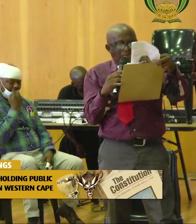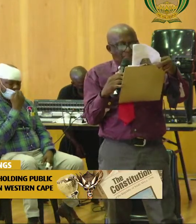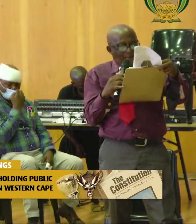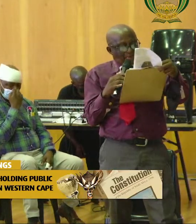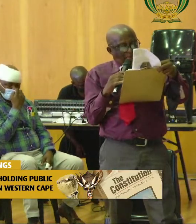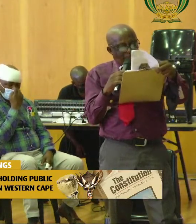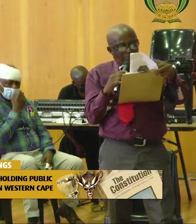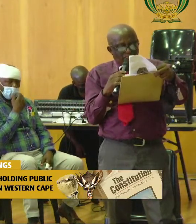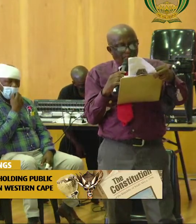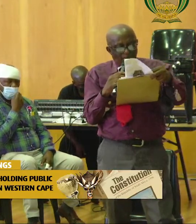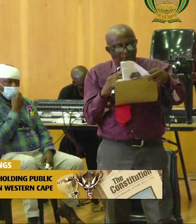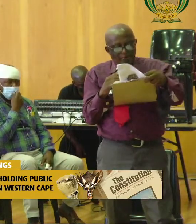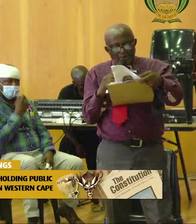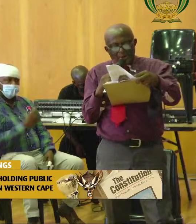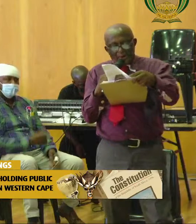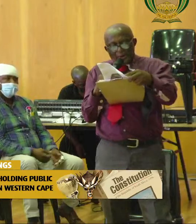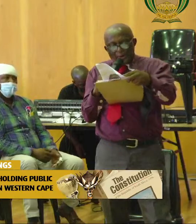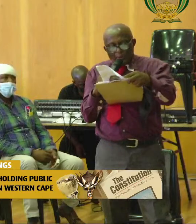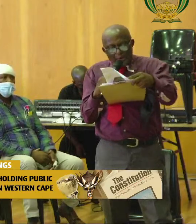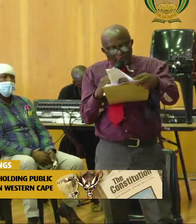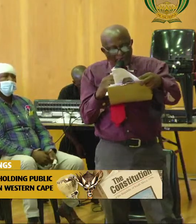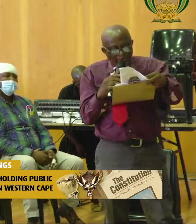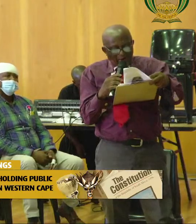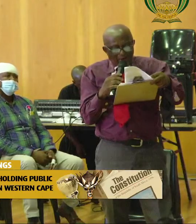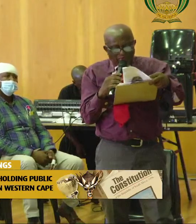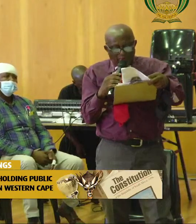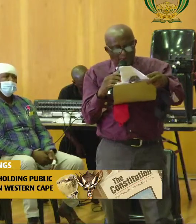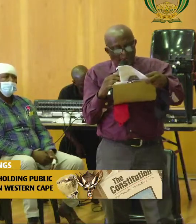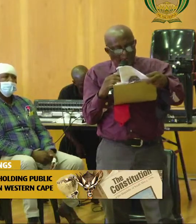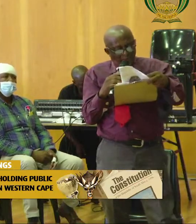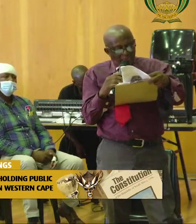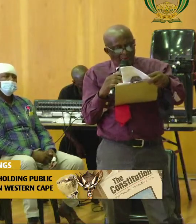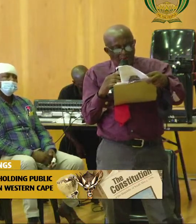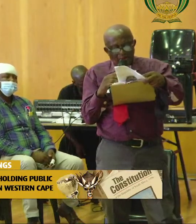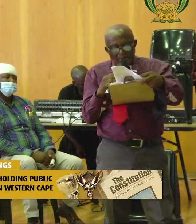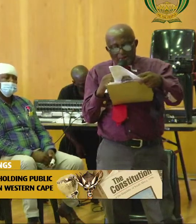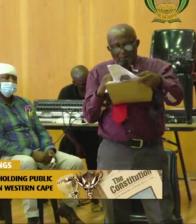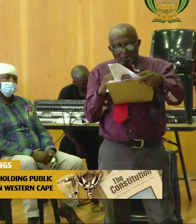is not a matter of issue. We voted for you.